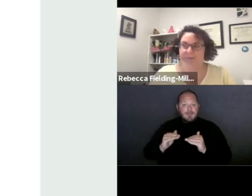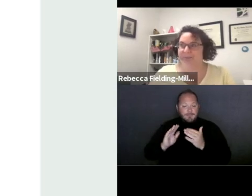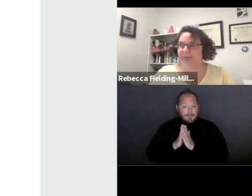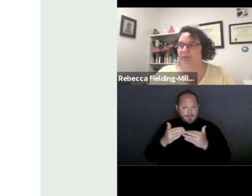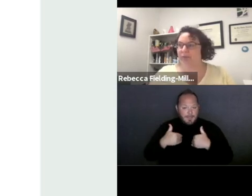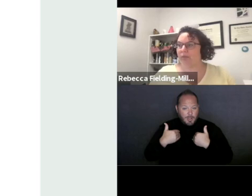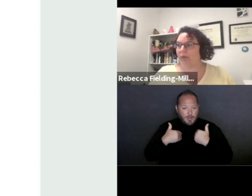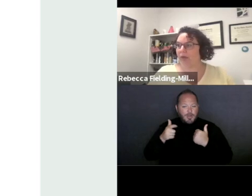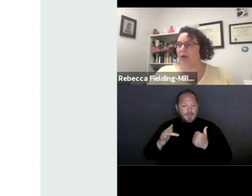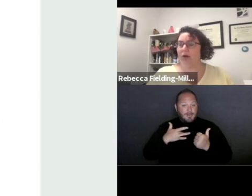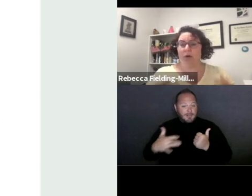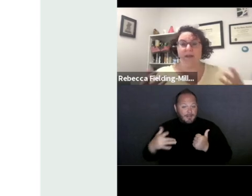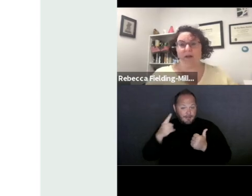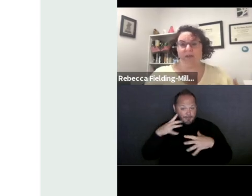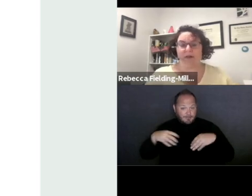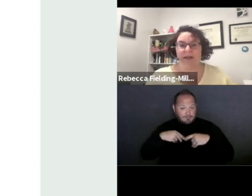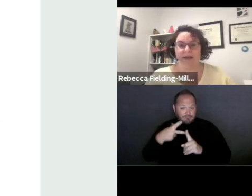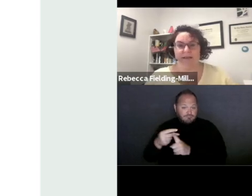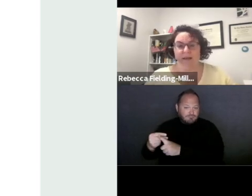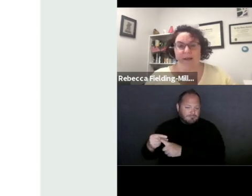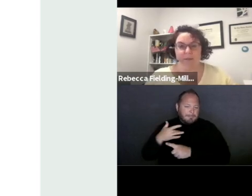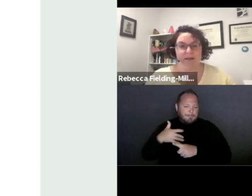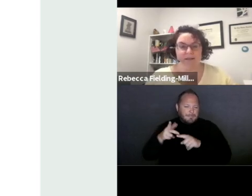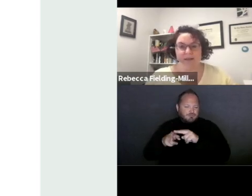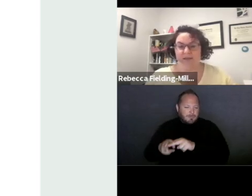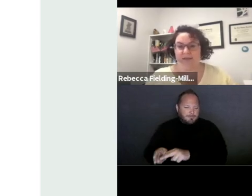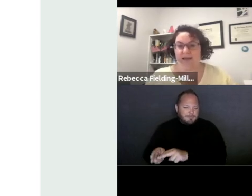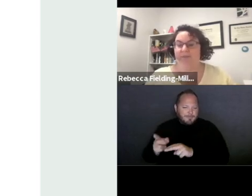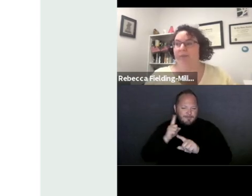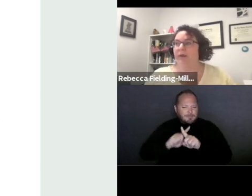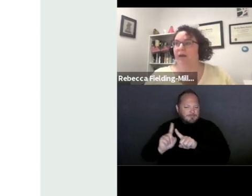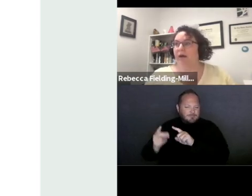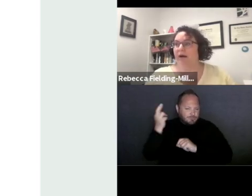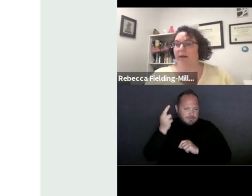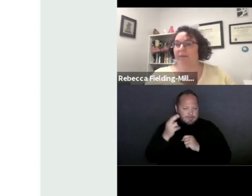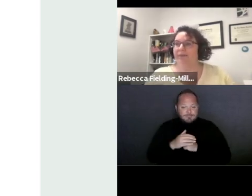reasons. We can also look at these data by race and ethnicity.